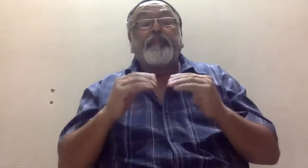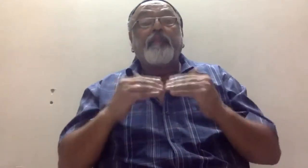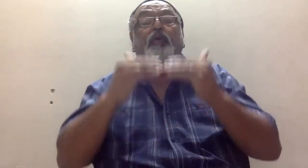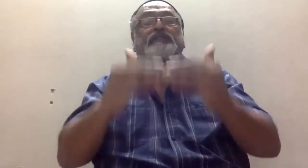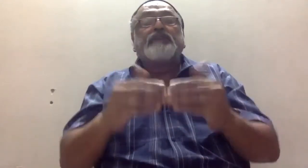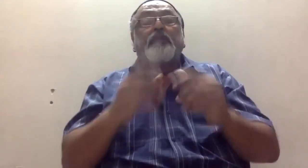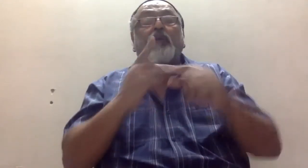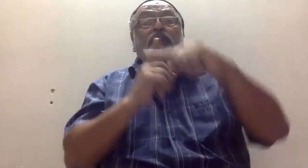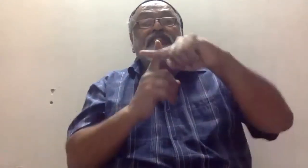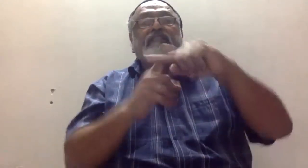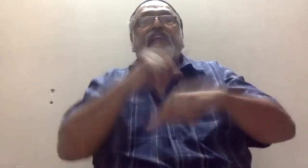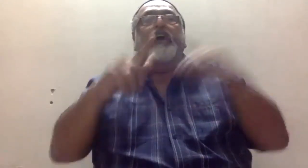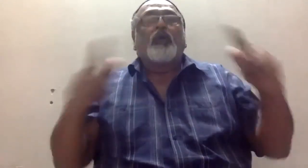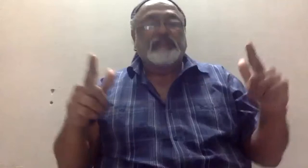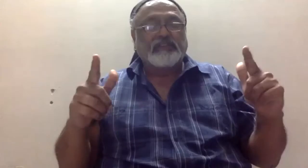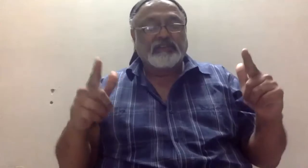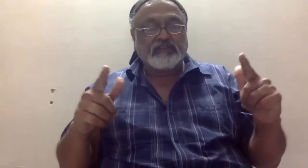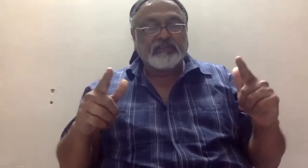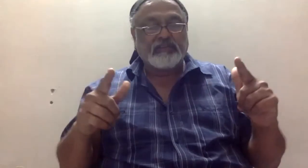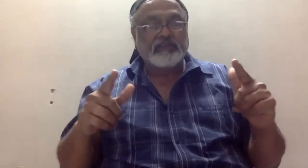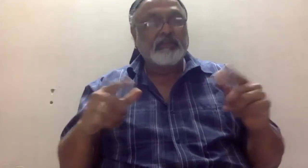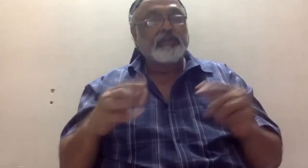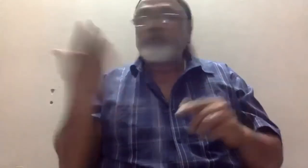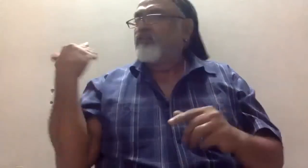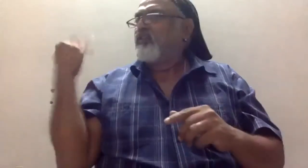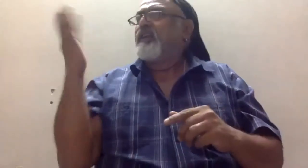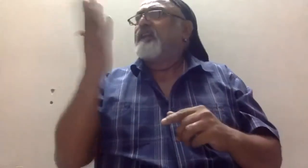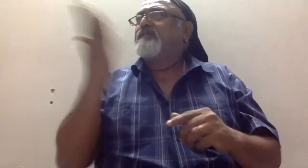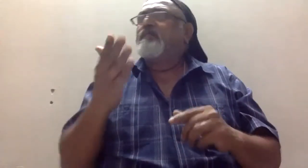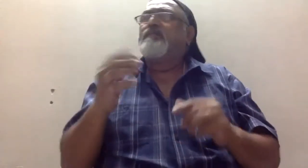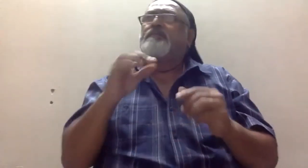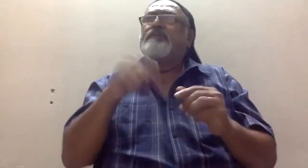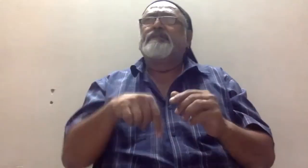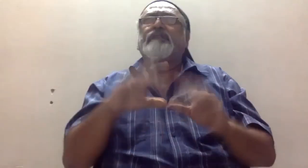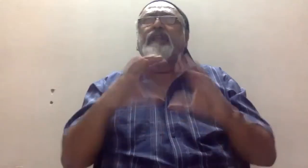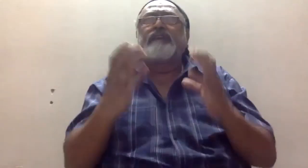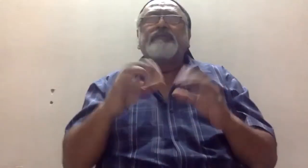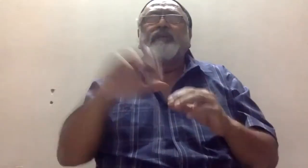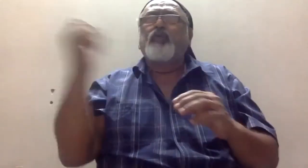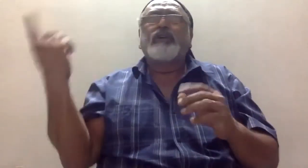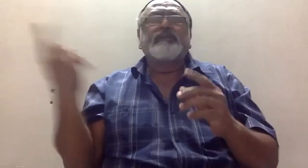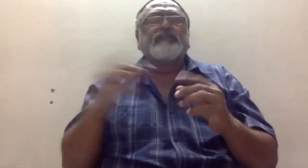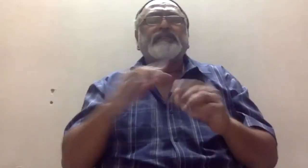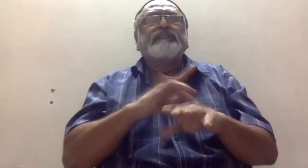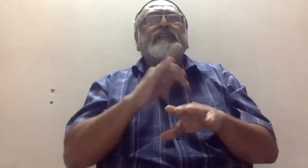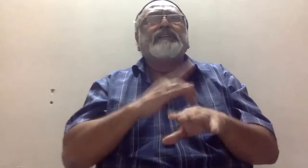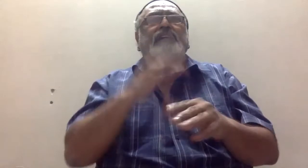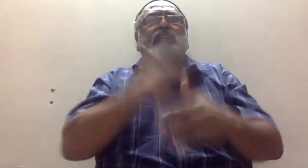have already attended one of my earlier lecture, I don't know whether I did with this class on sensitizing on disability. Did I do first time if you are attending